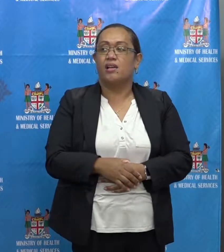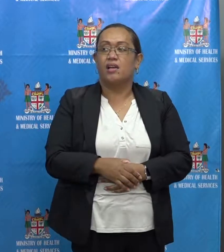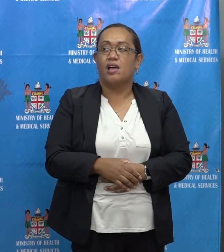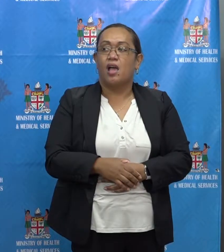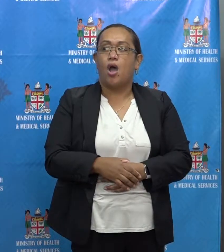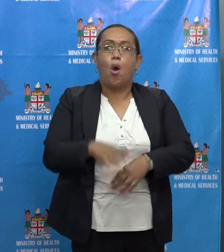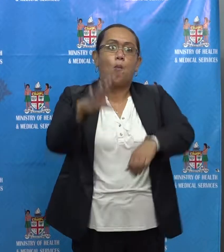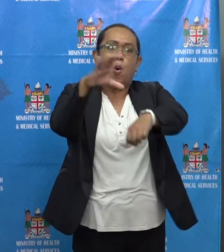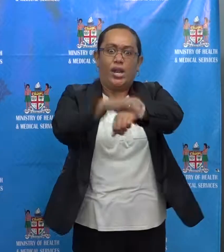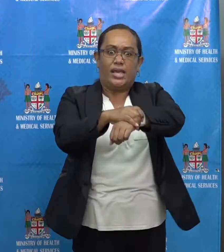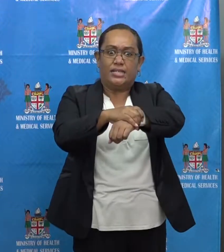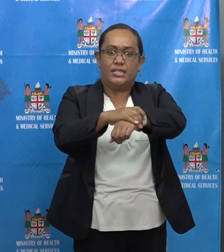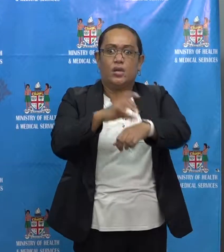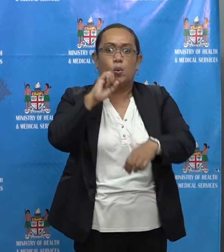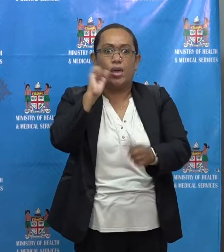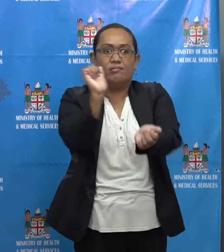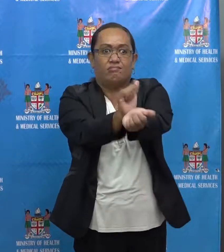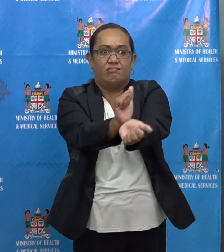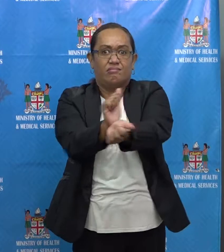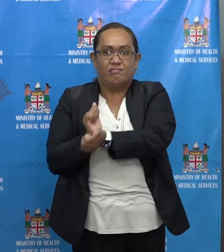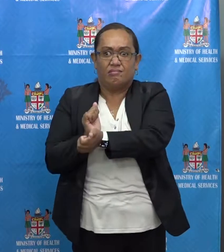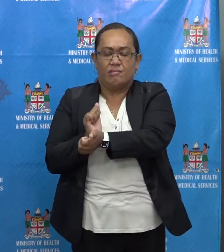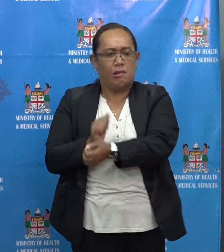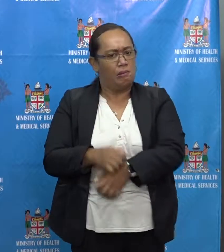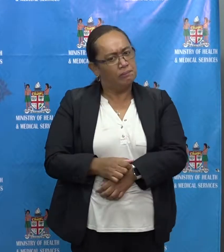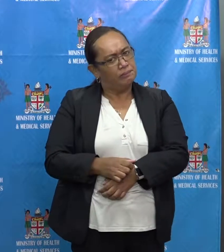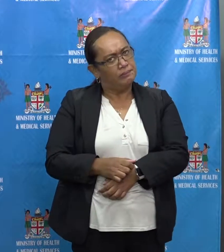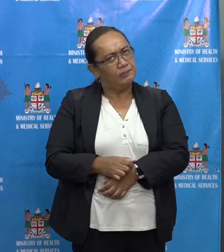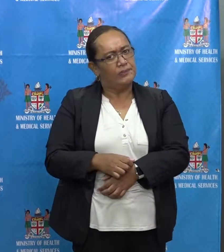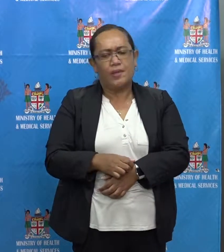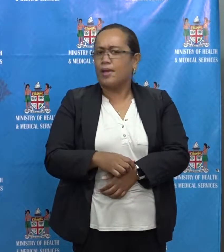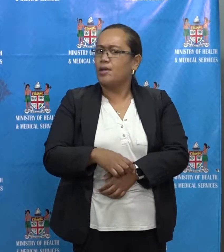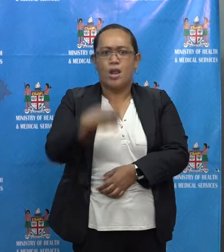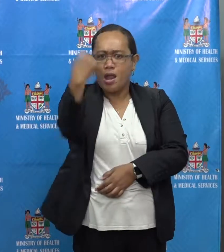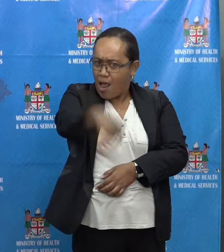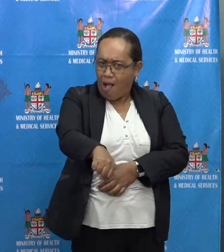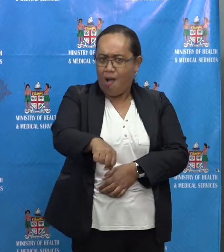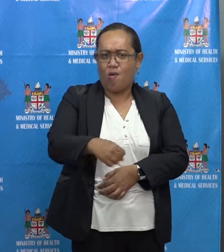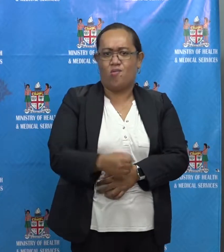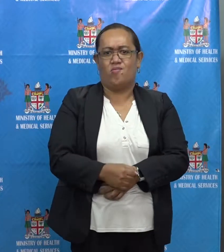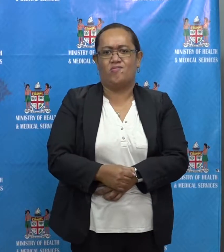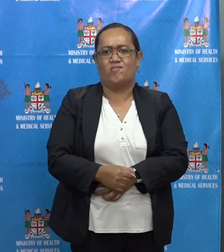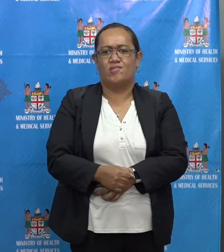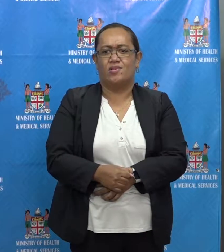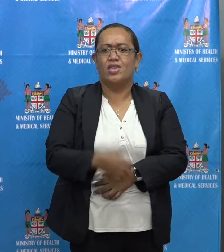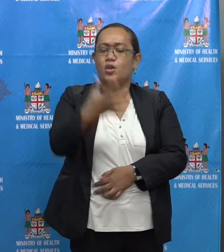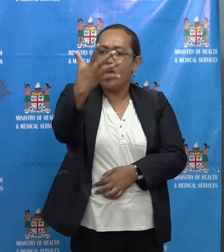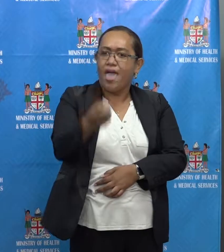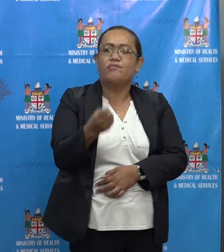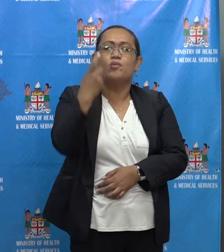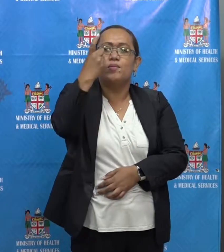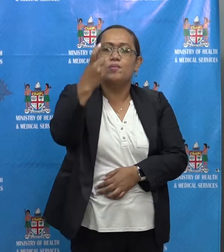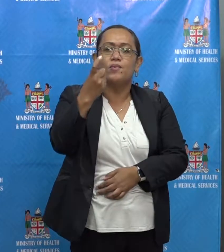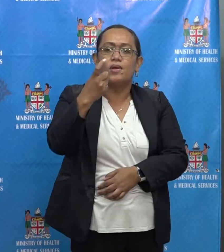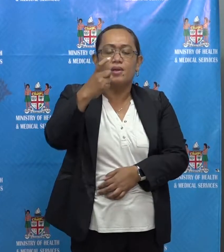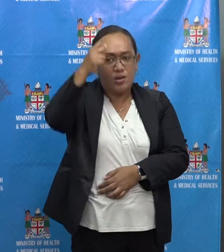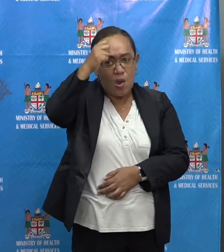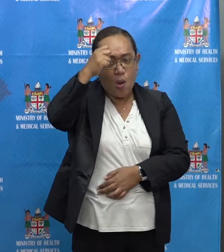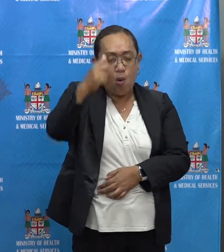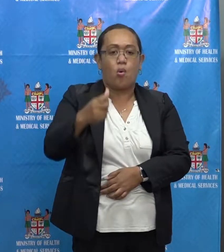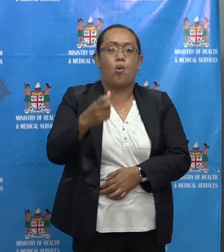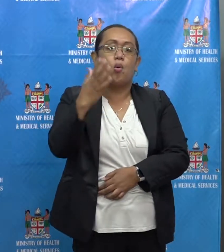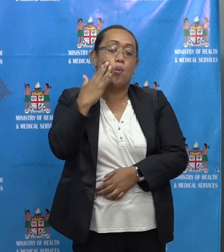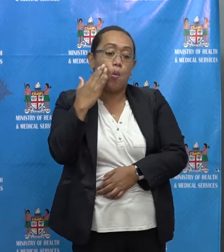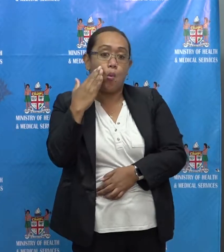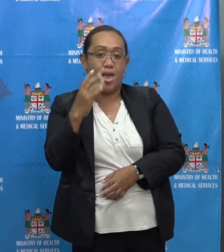out without any essential reason. I need to correct that, because during the window of restricted